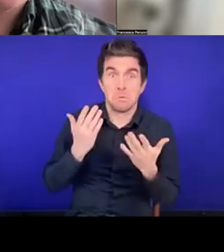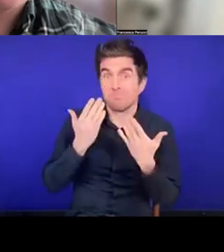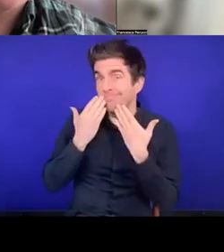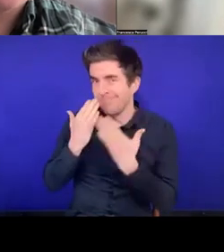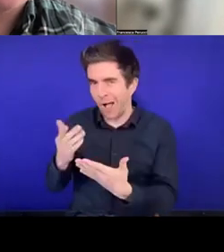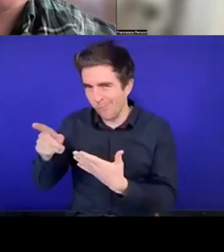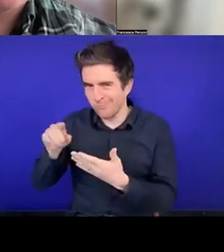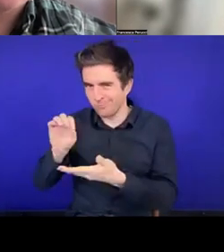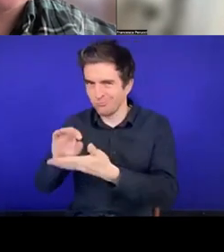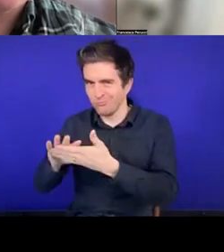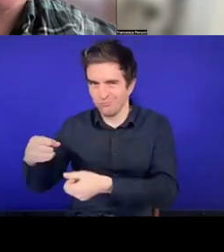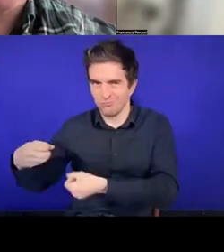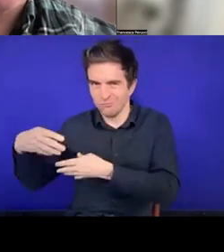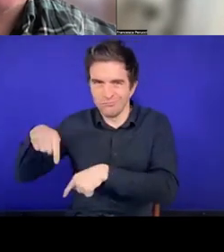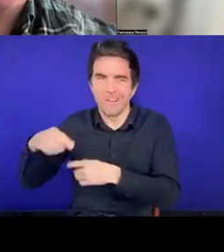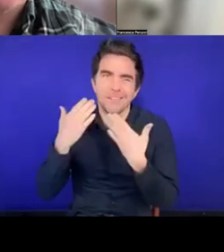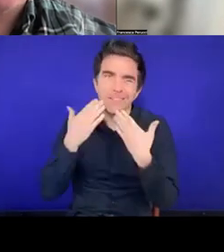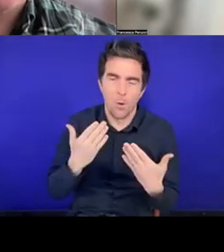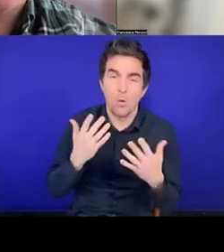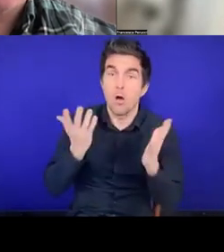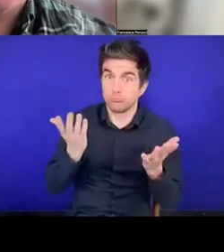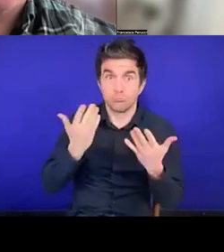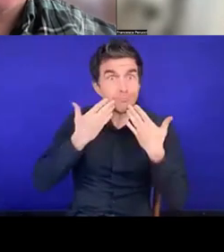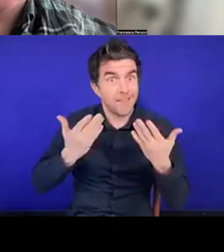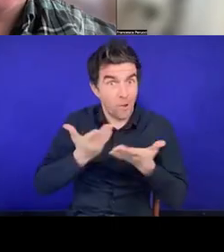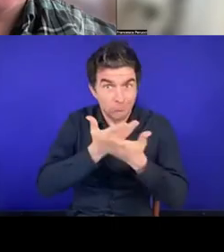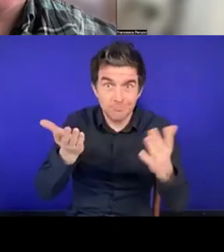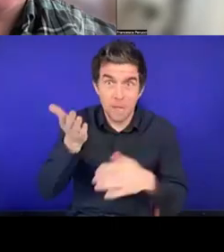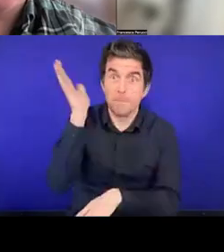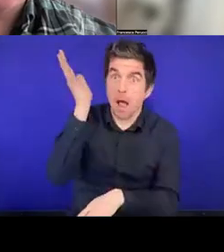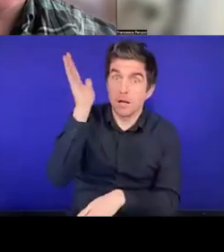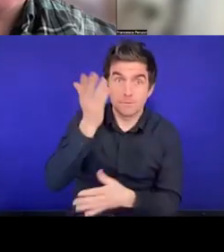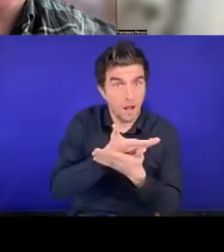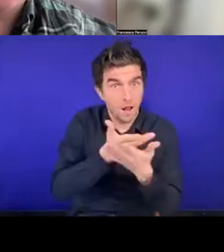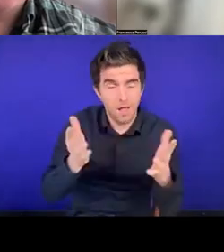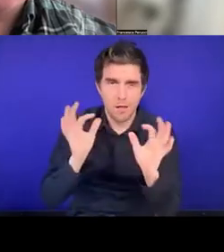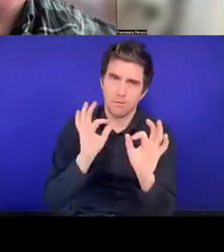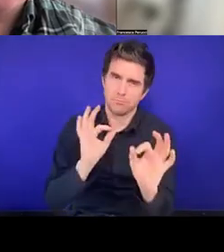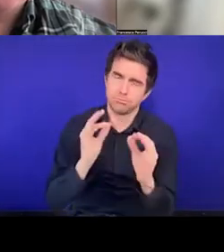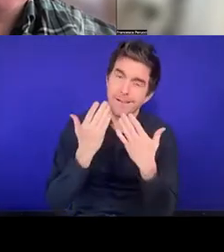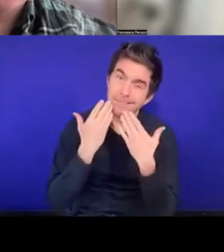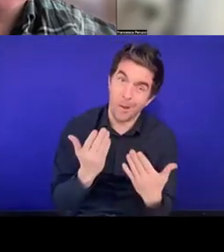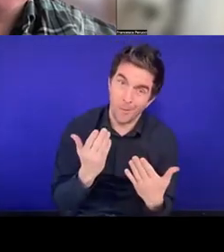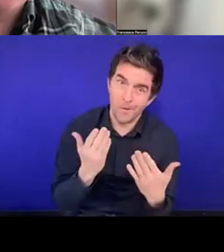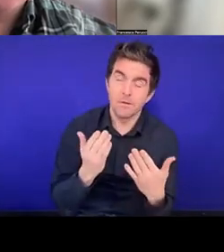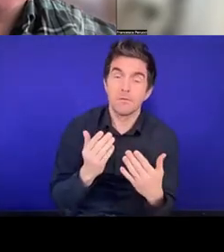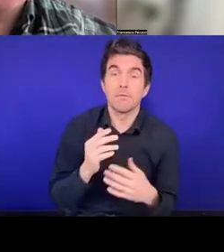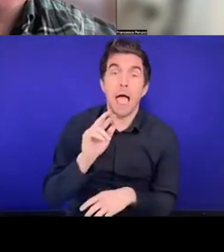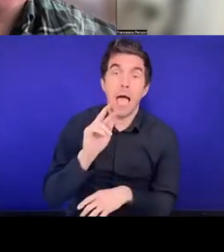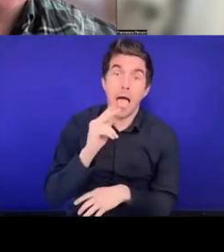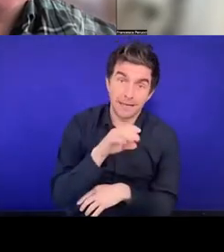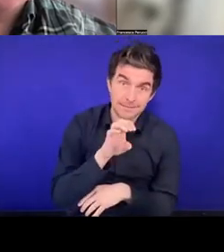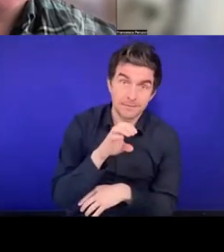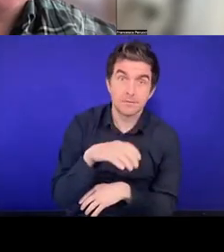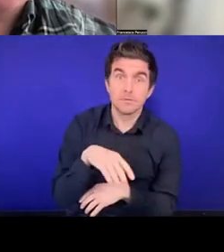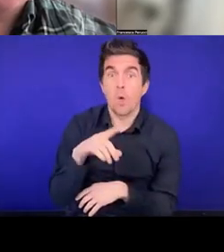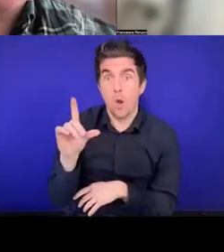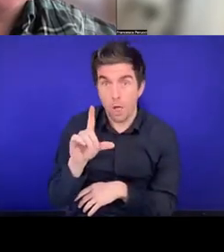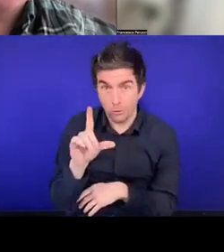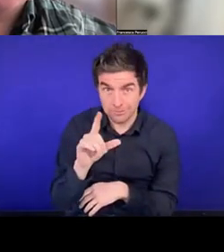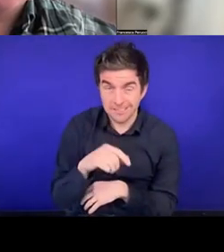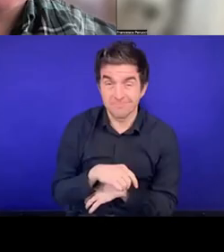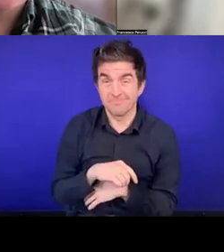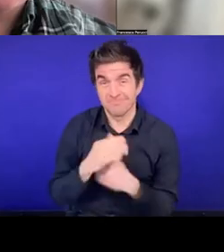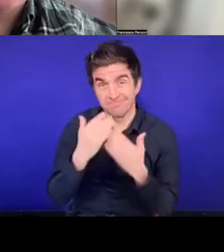fantastic panelists, Kate, Lauren, Elizabeth. This has been incredibly interesting. Thank you for all your work. And thanks